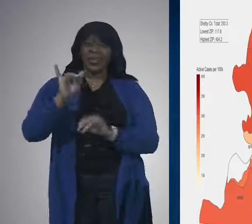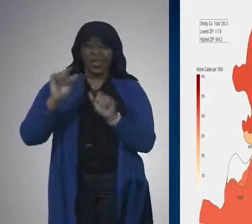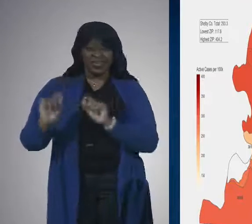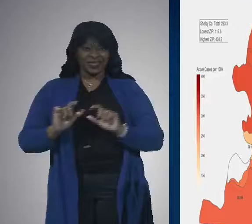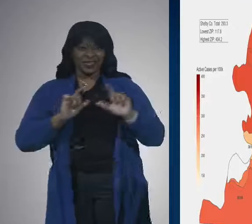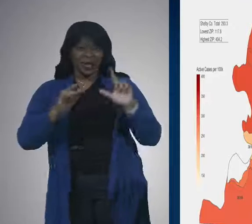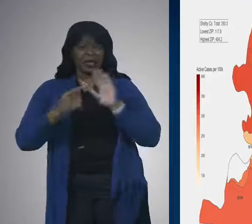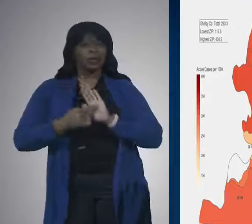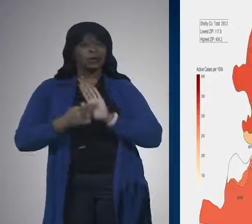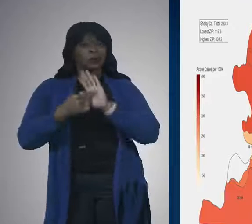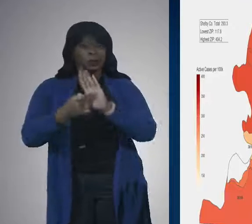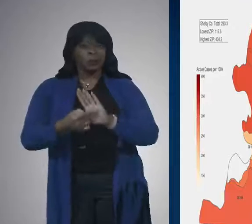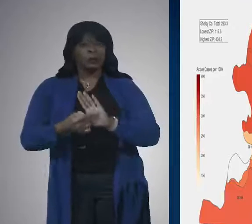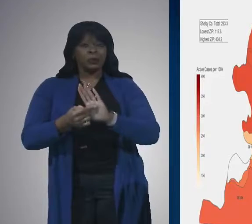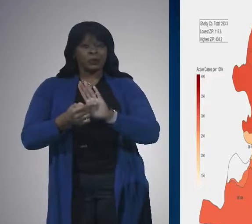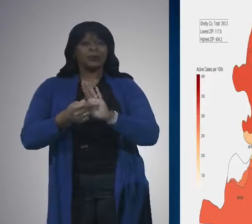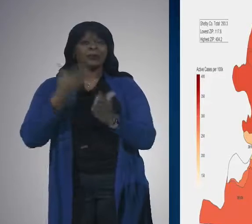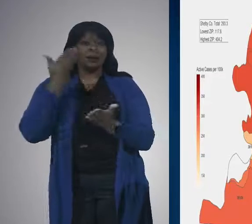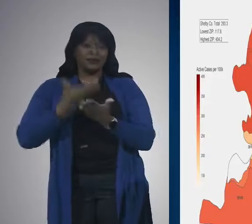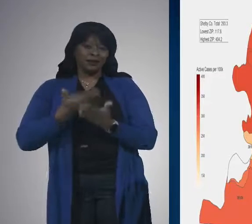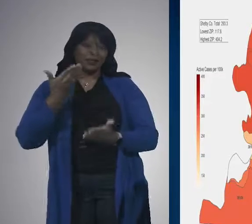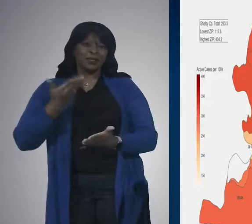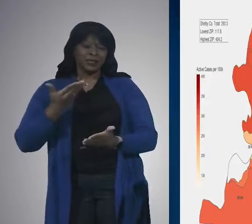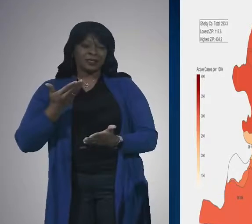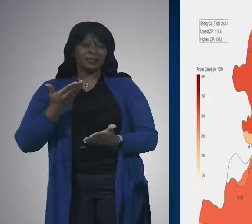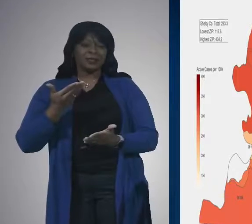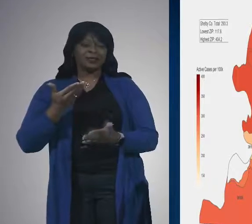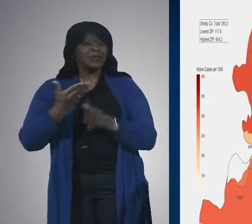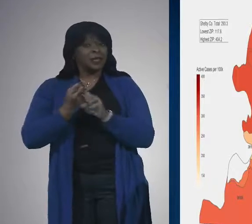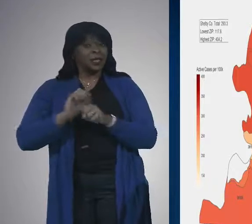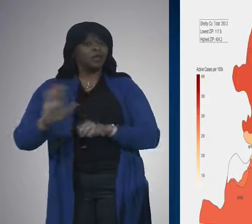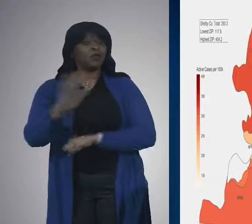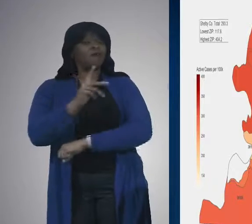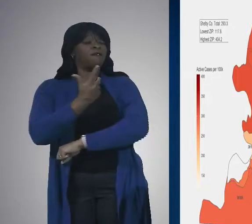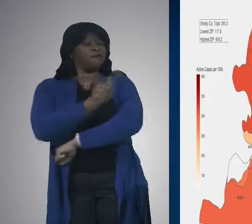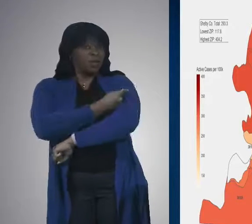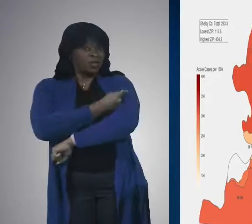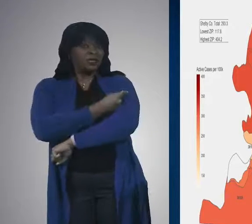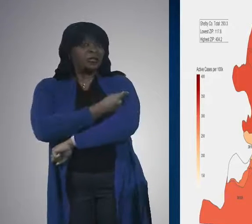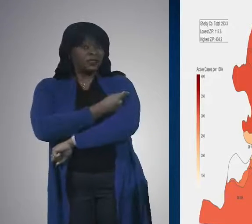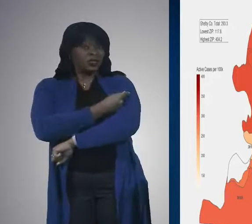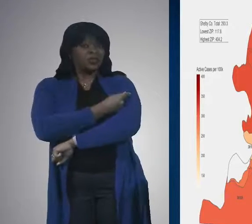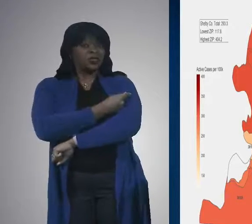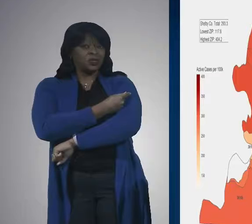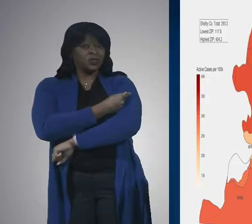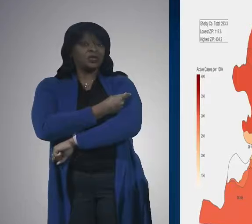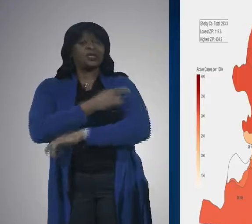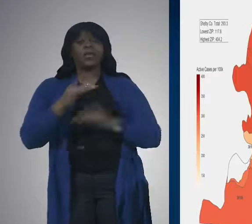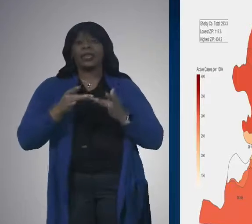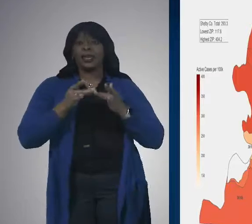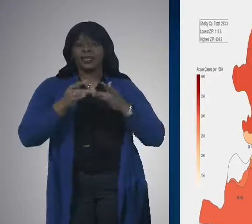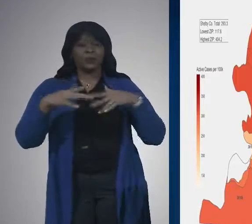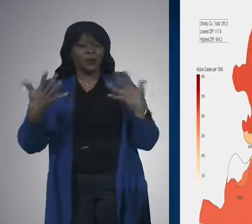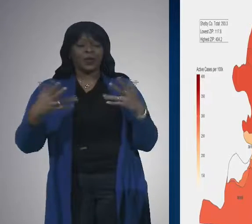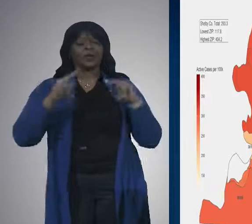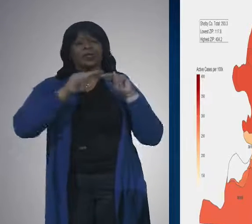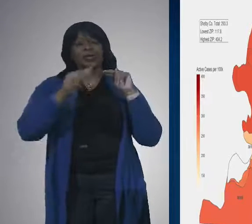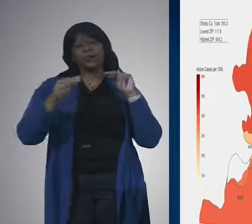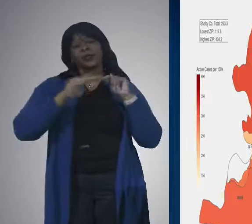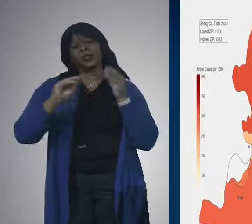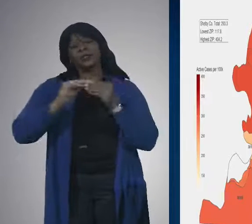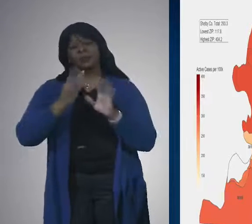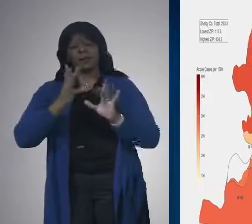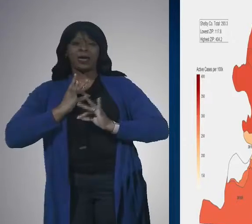slide provides the evidence that getting vaccinated leads to decreased